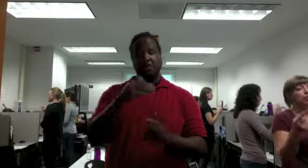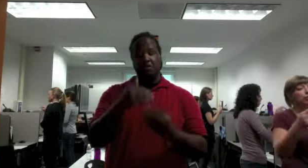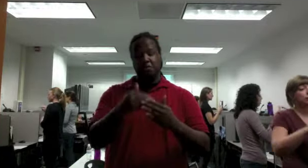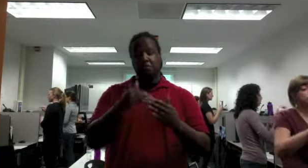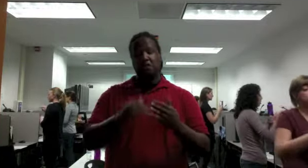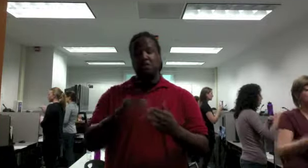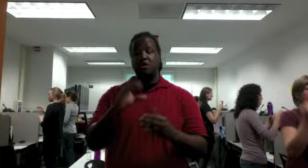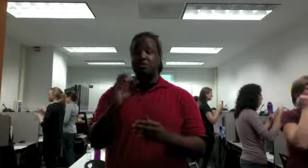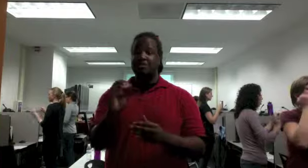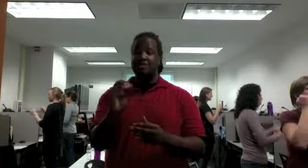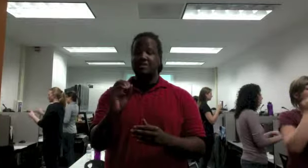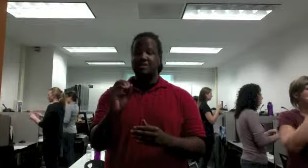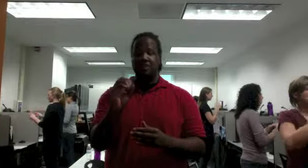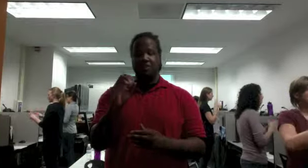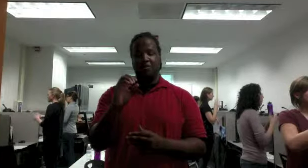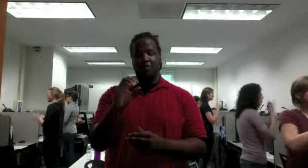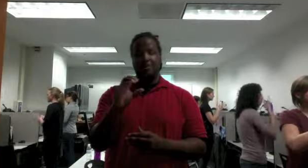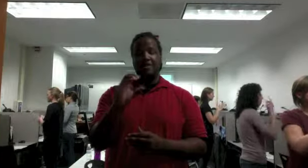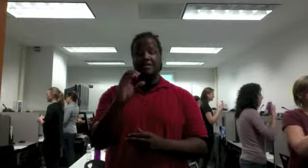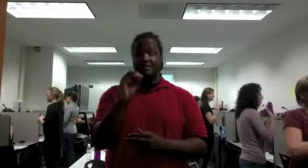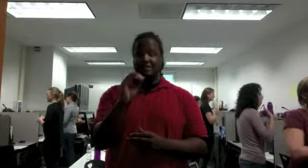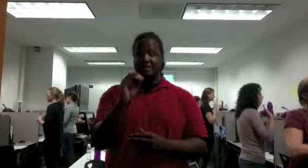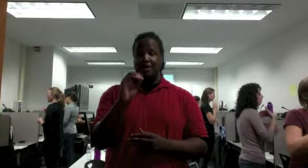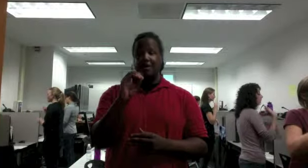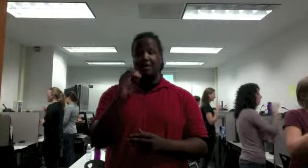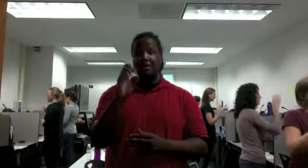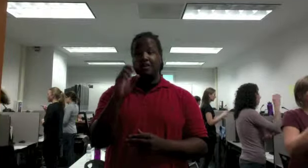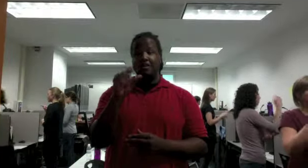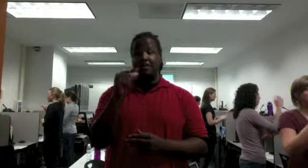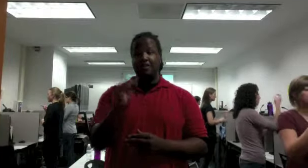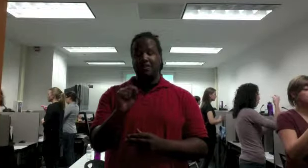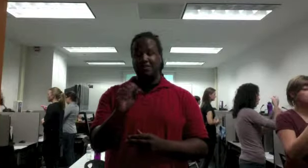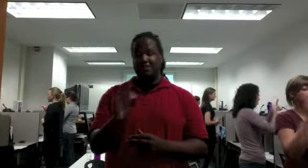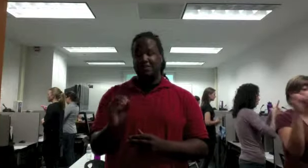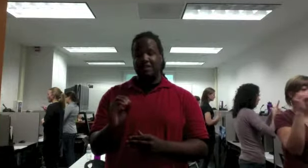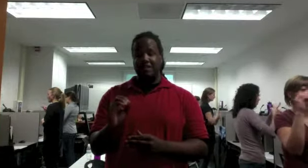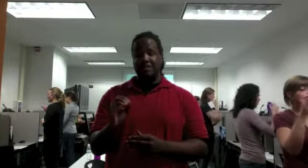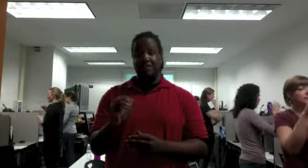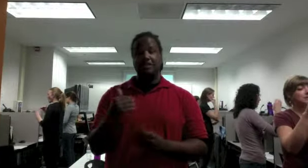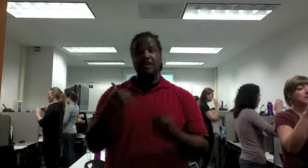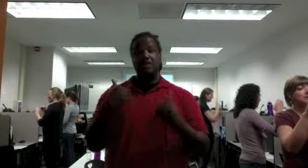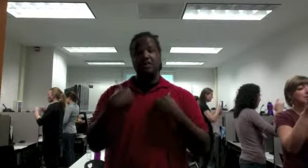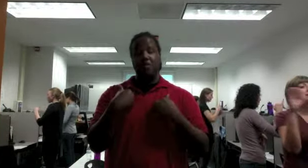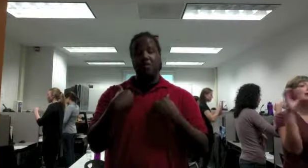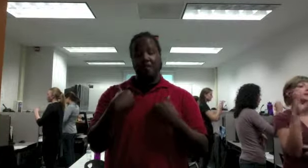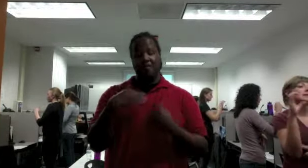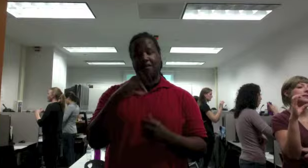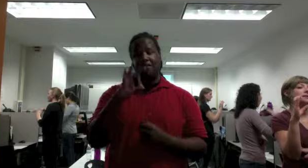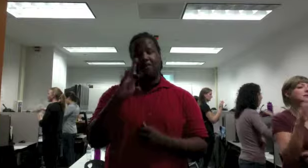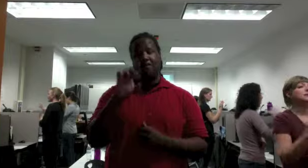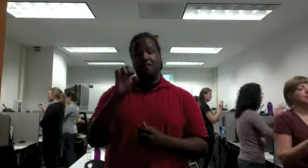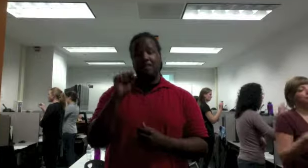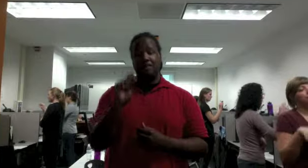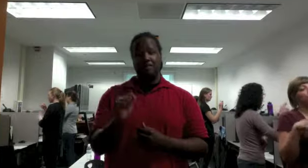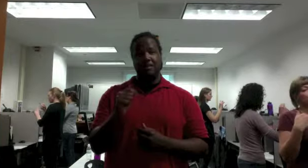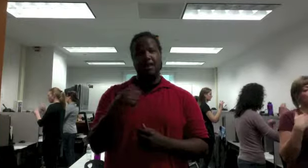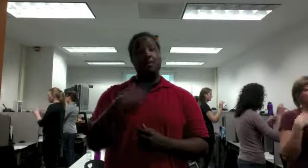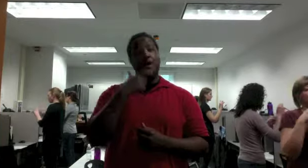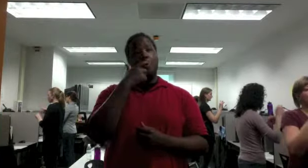If the dew point is below 0 degrees Celsius, then you have frost. I was